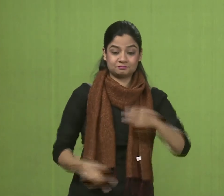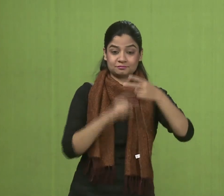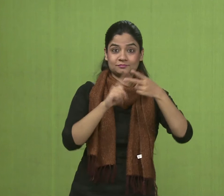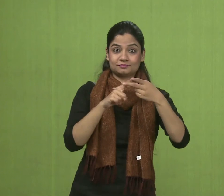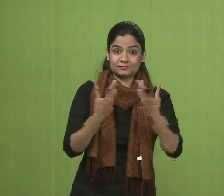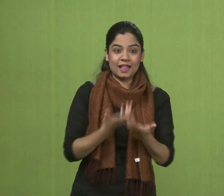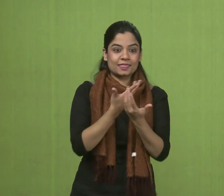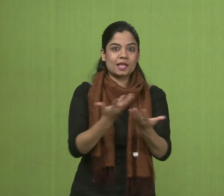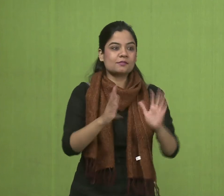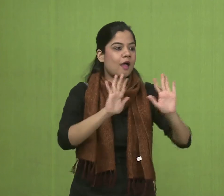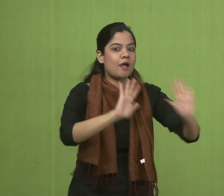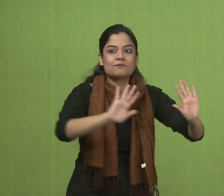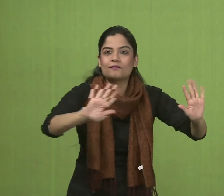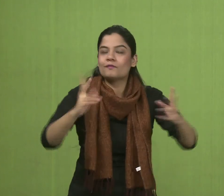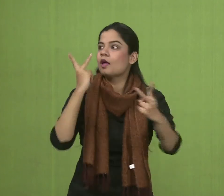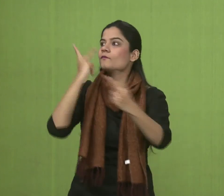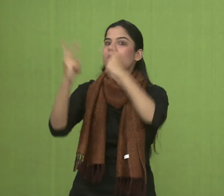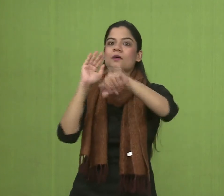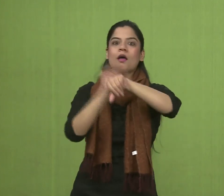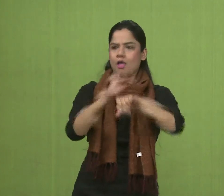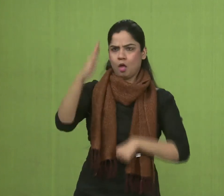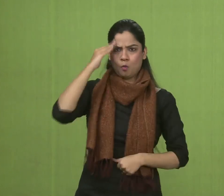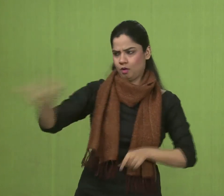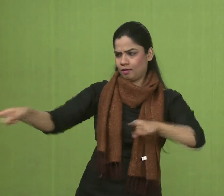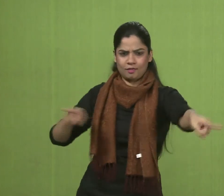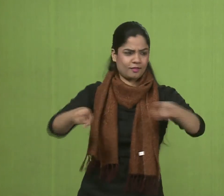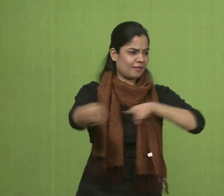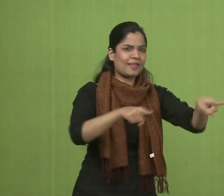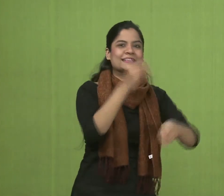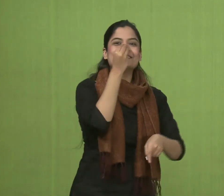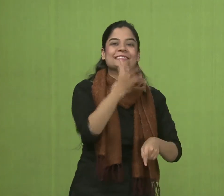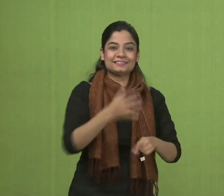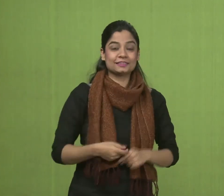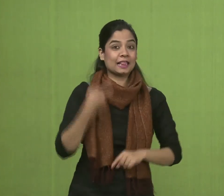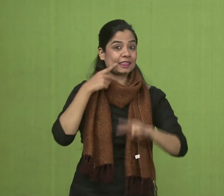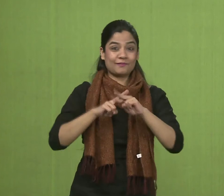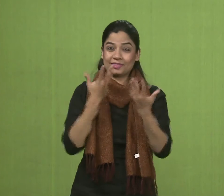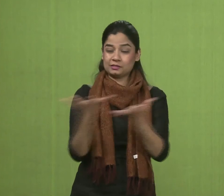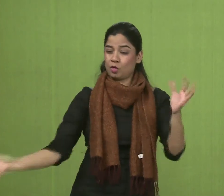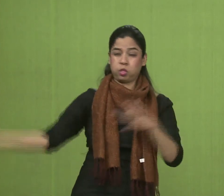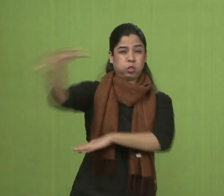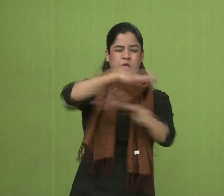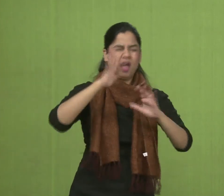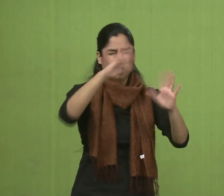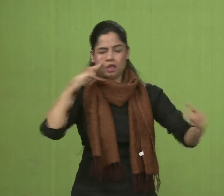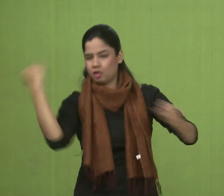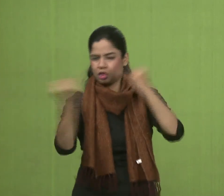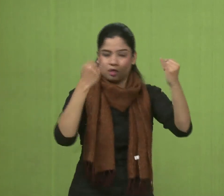activities. Second importance, making available the spot that is required for the activity and also keeping the equipments